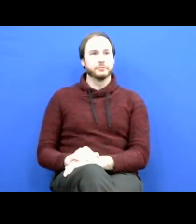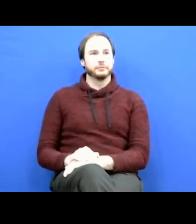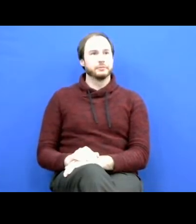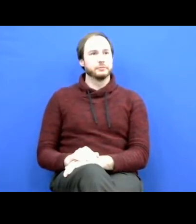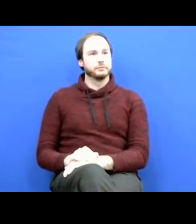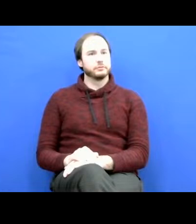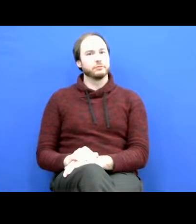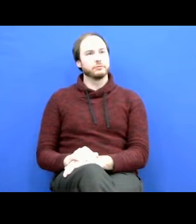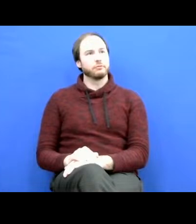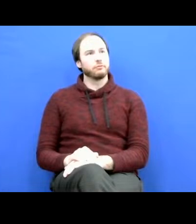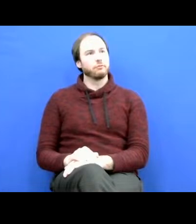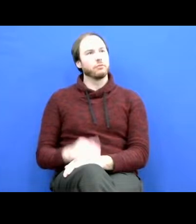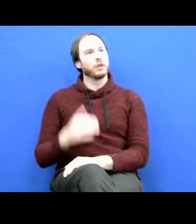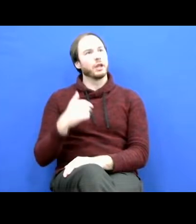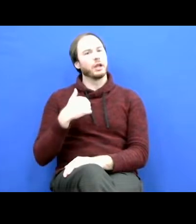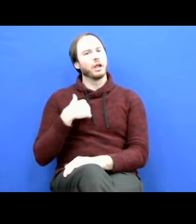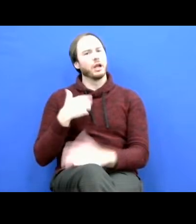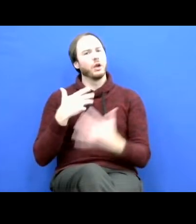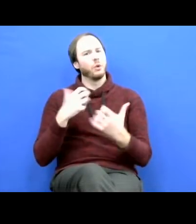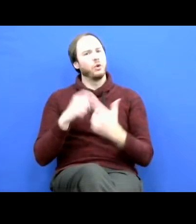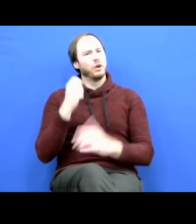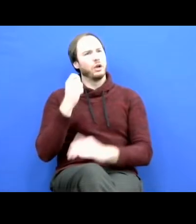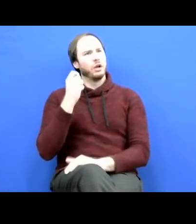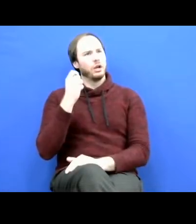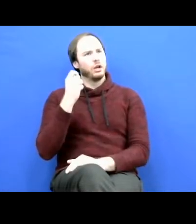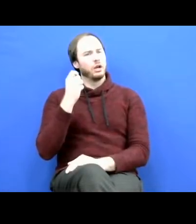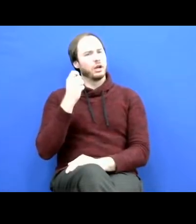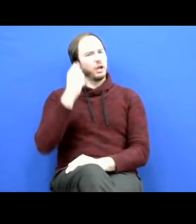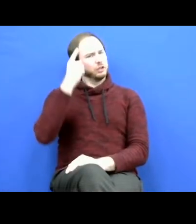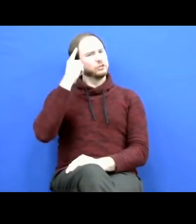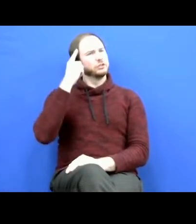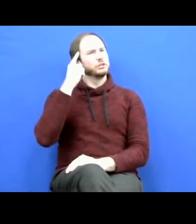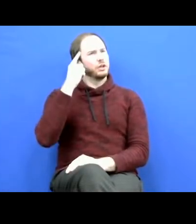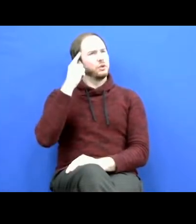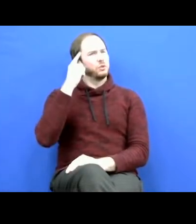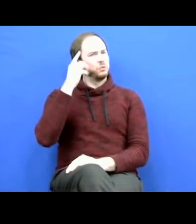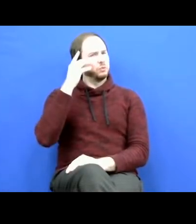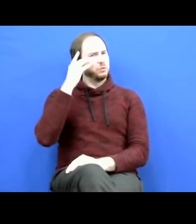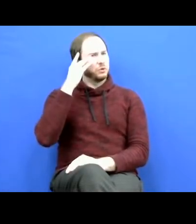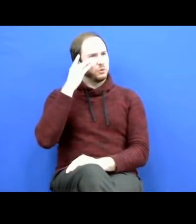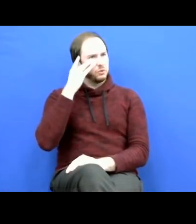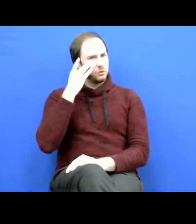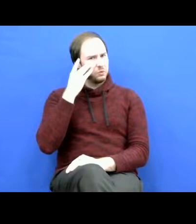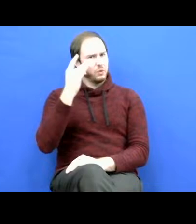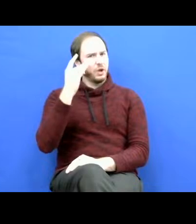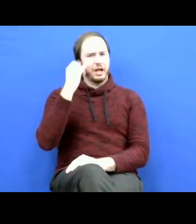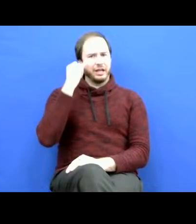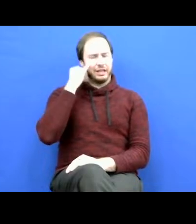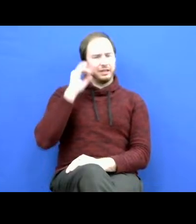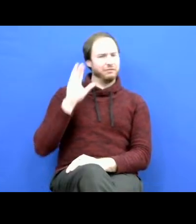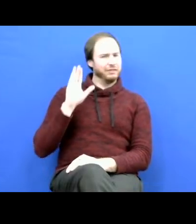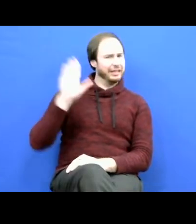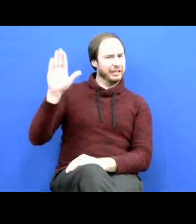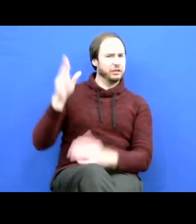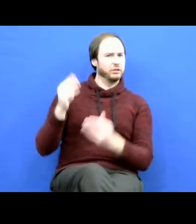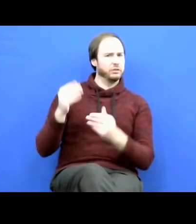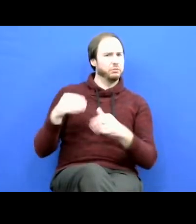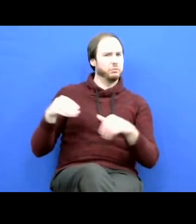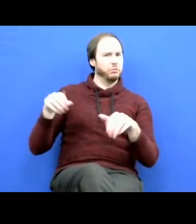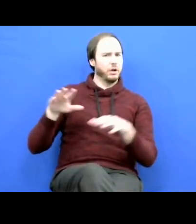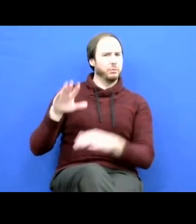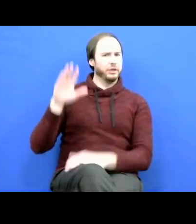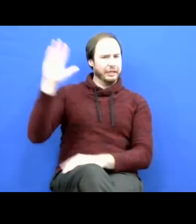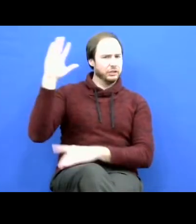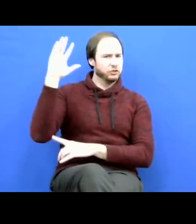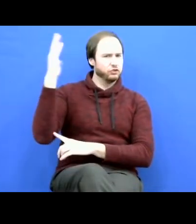Hi, I'm trying to understand why if a tree on his property falls onto our